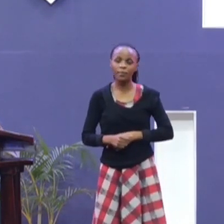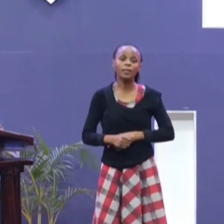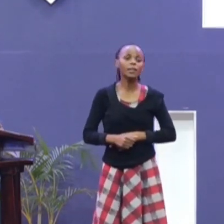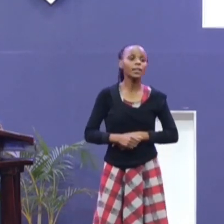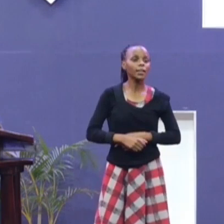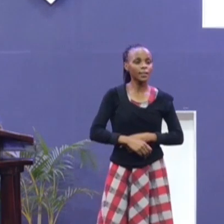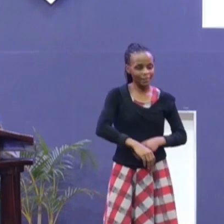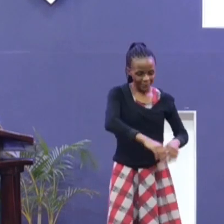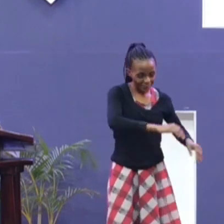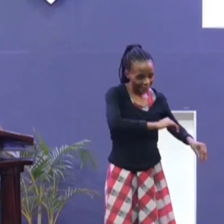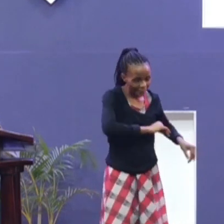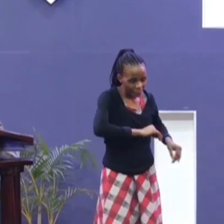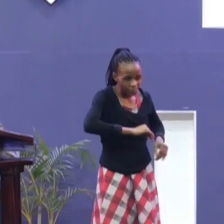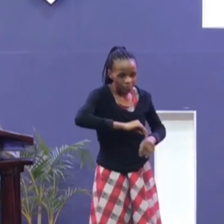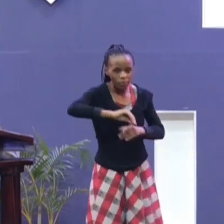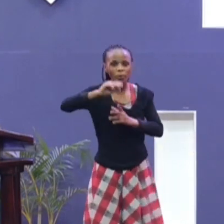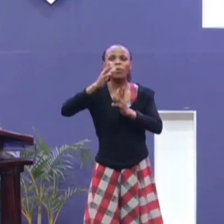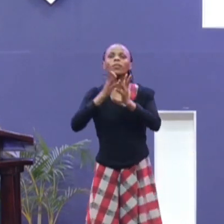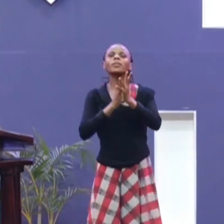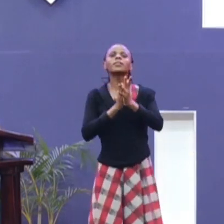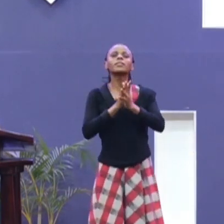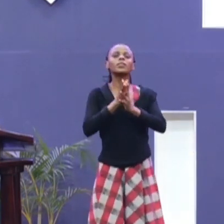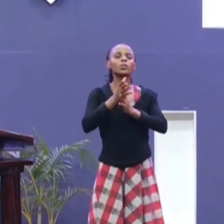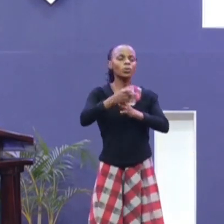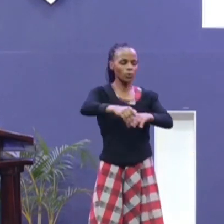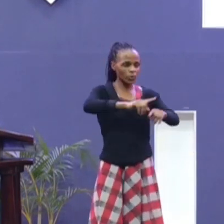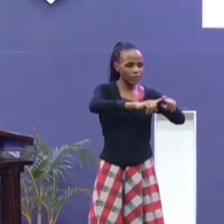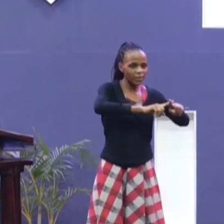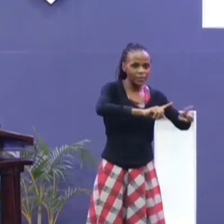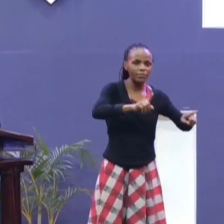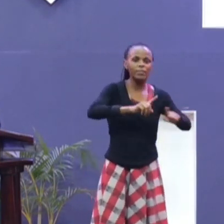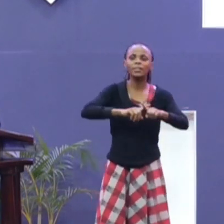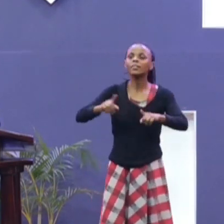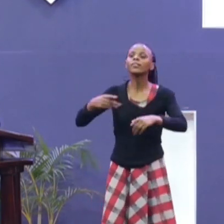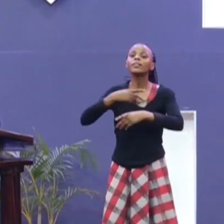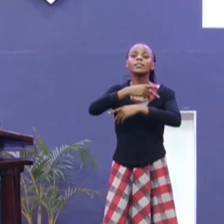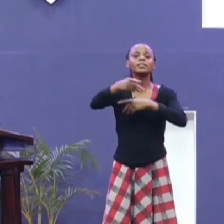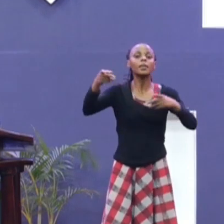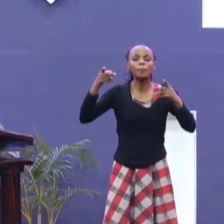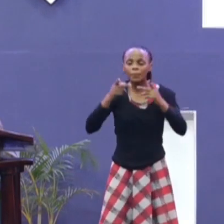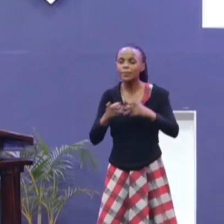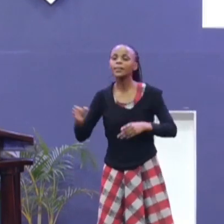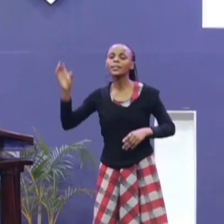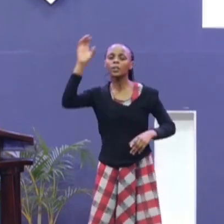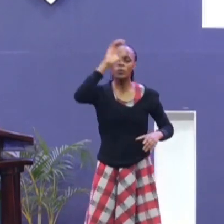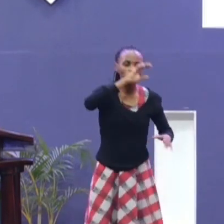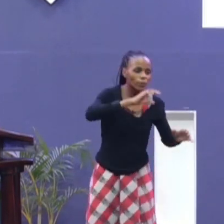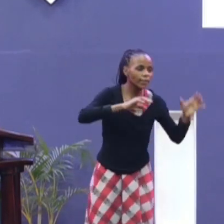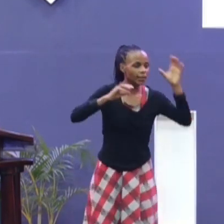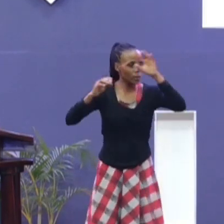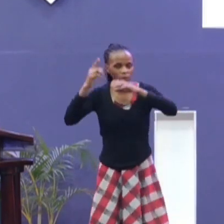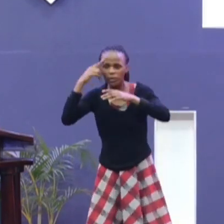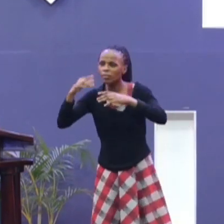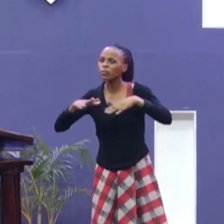through a reed places seeking rest and does not find it. Ayita mu